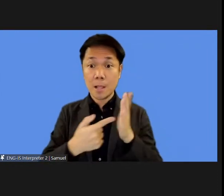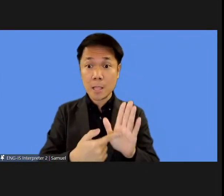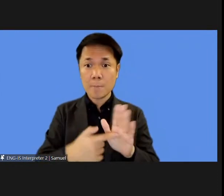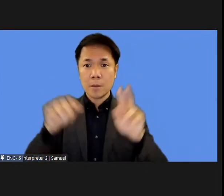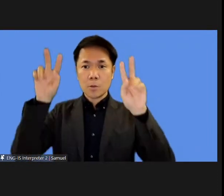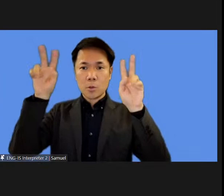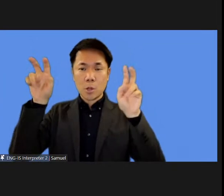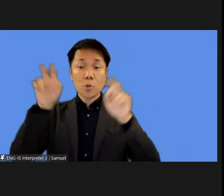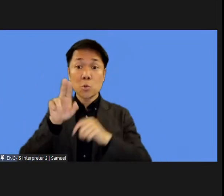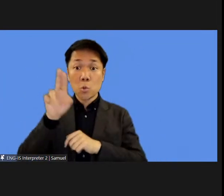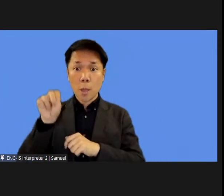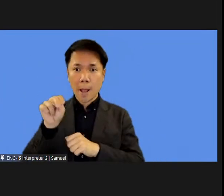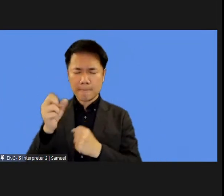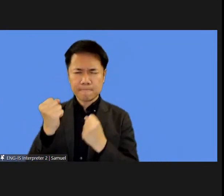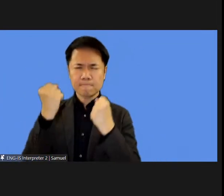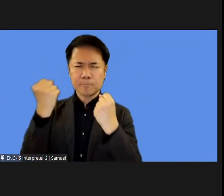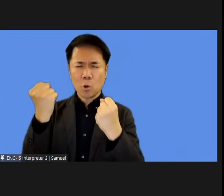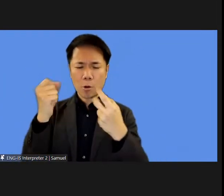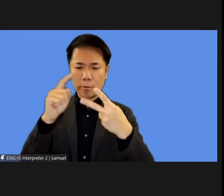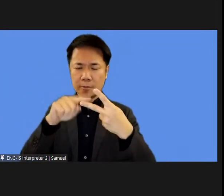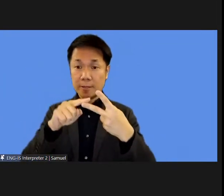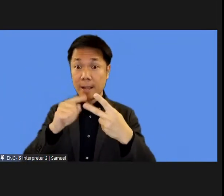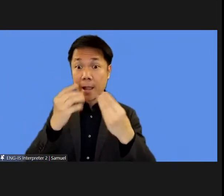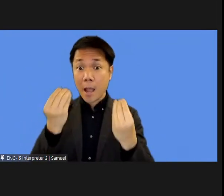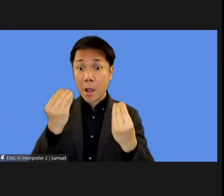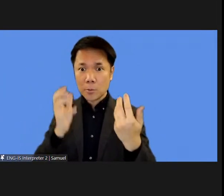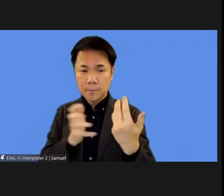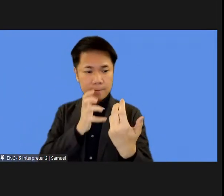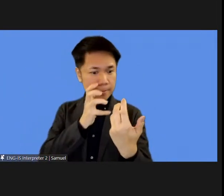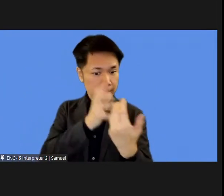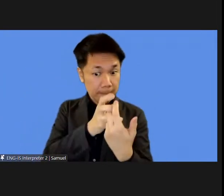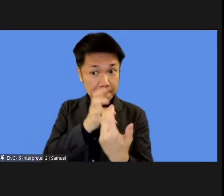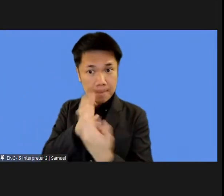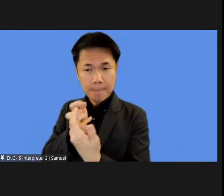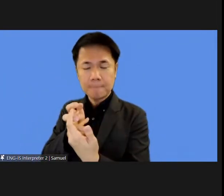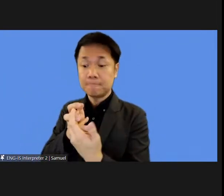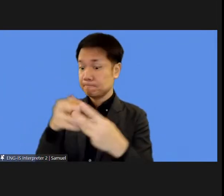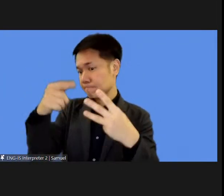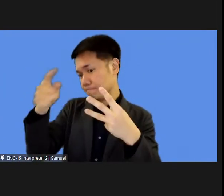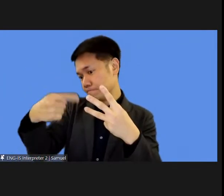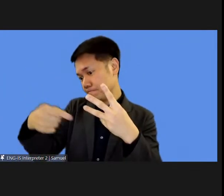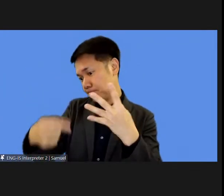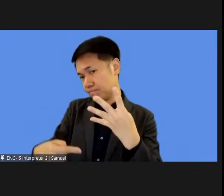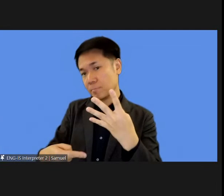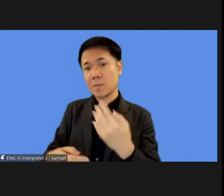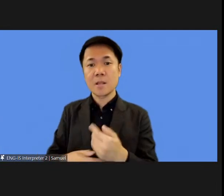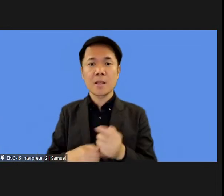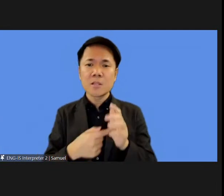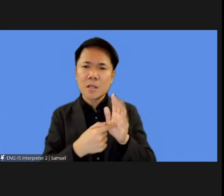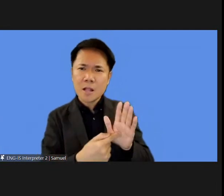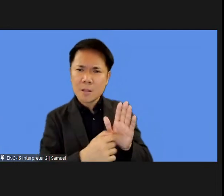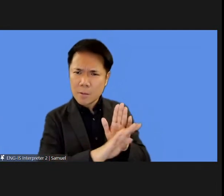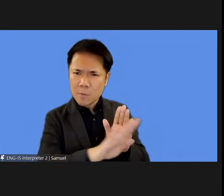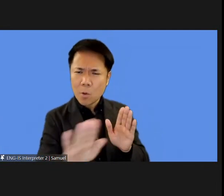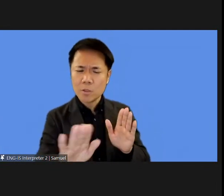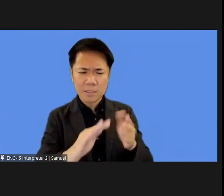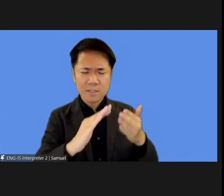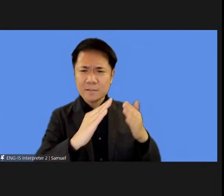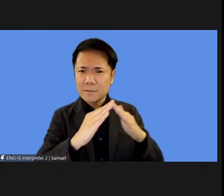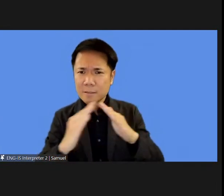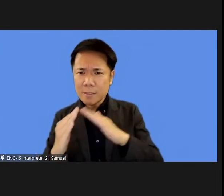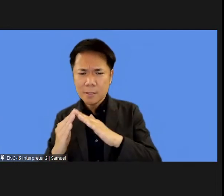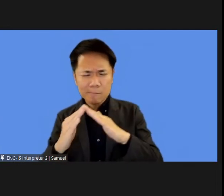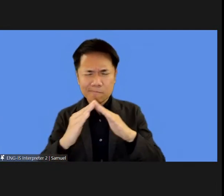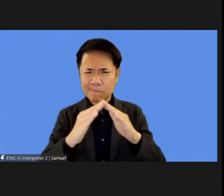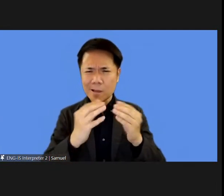about adaptation. We talk about a lot of things. But what does it mean for the Lambda citizen, sitting there? And I think this aspect